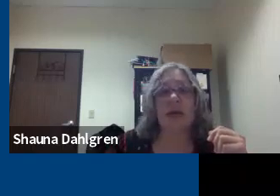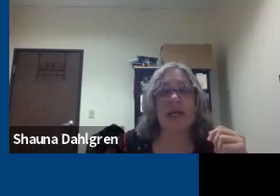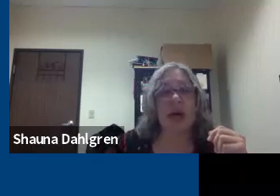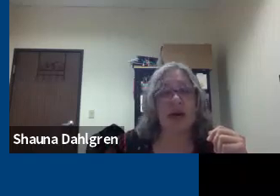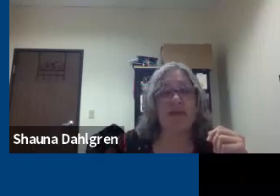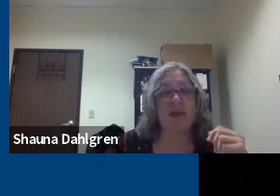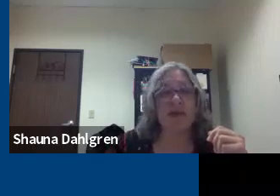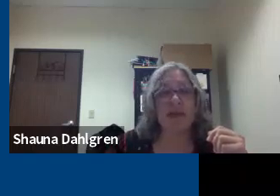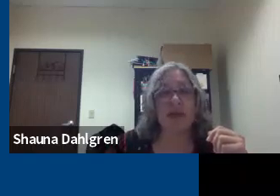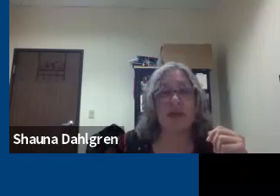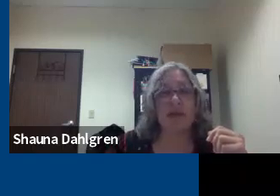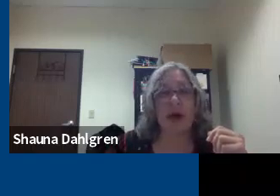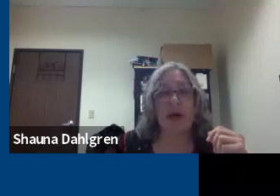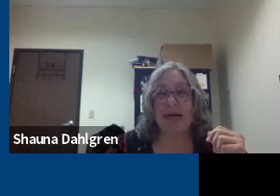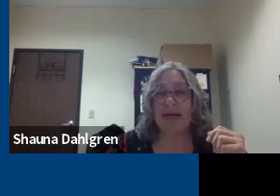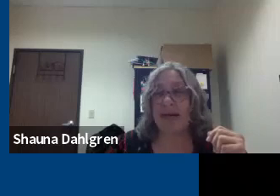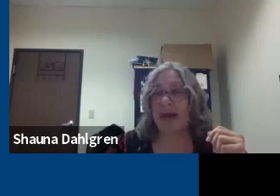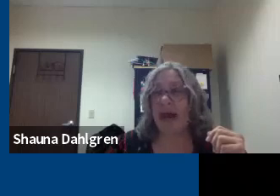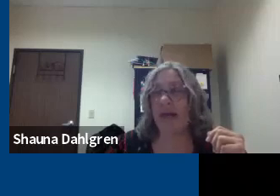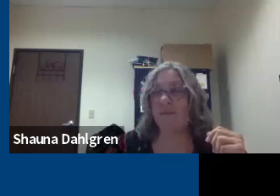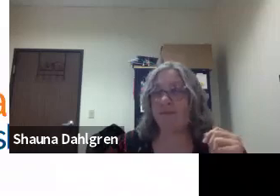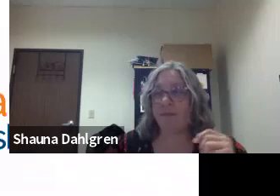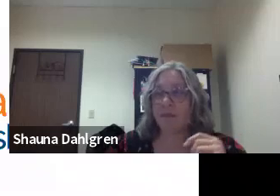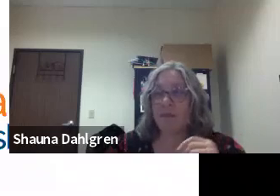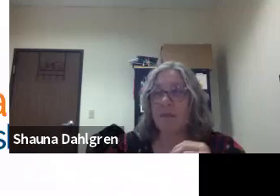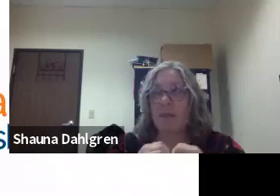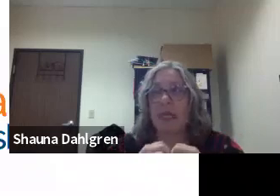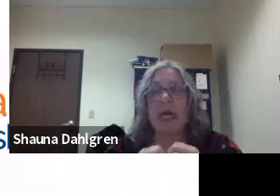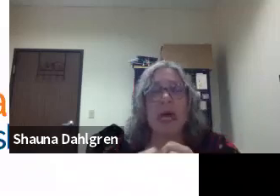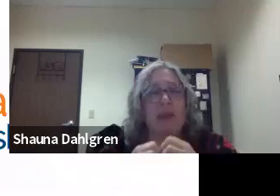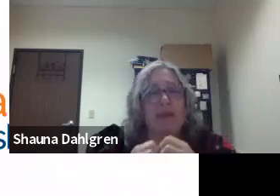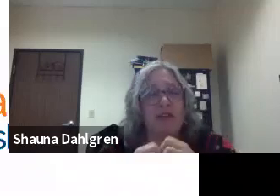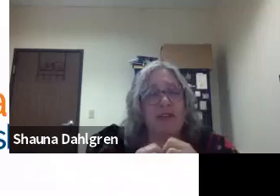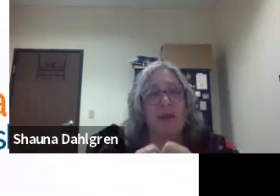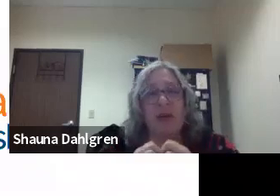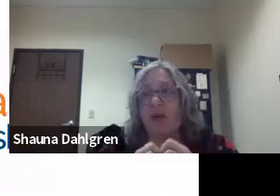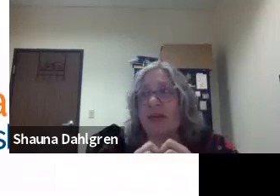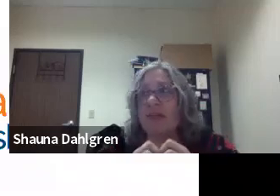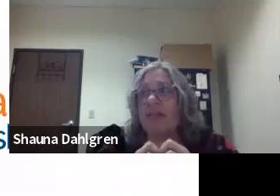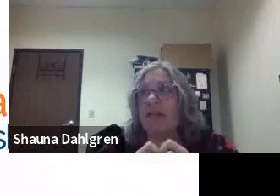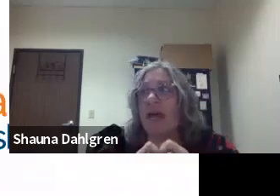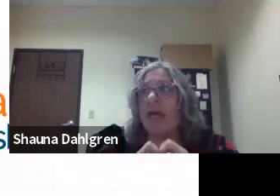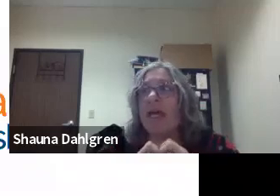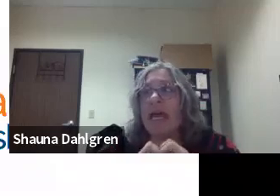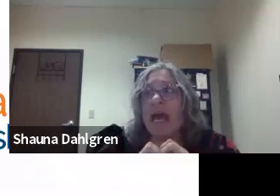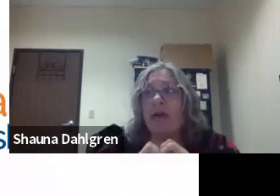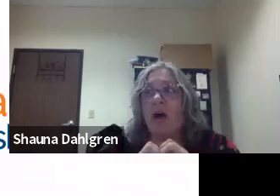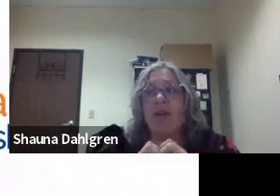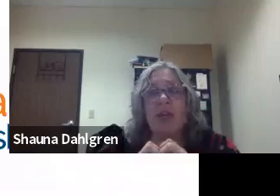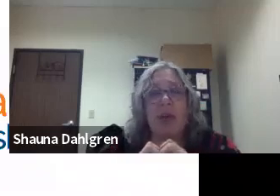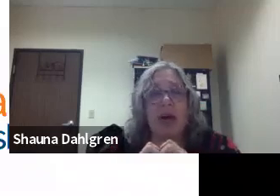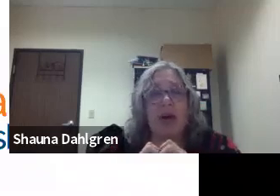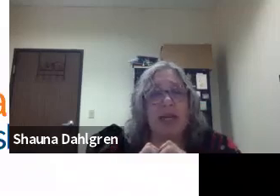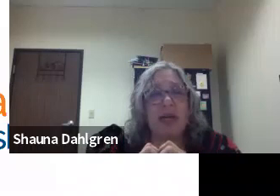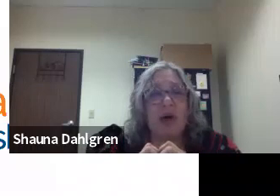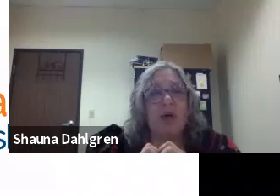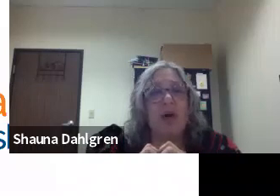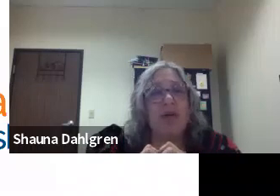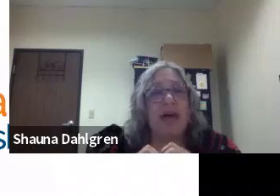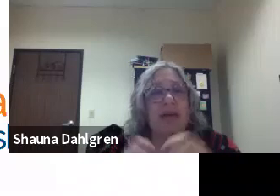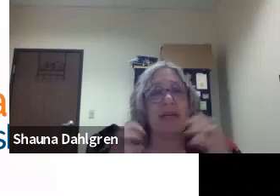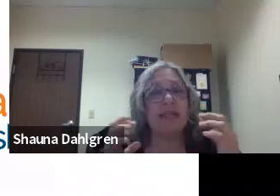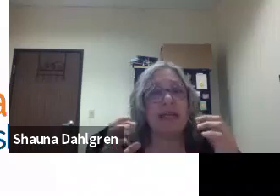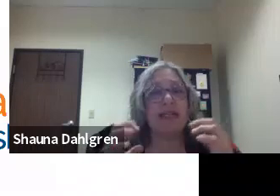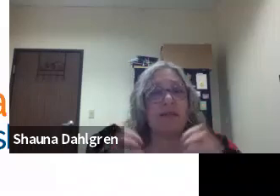So we're going to talk first a little bit about SSI. If you're familiar with SSI at all, then you might already